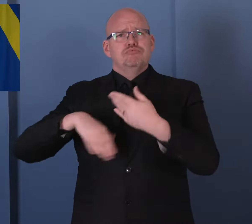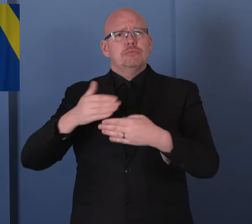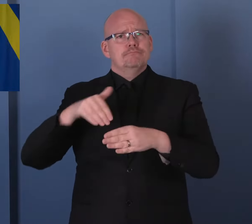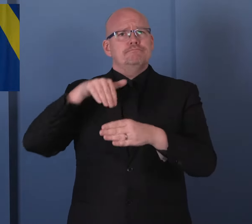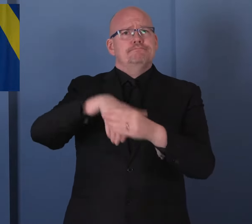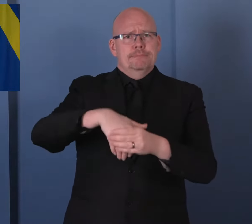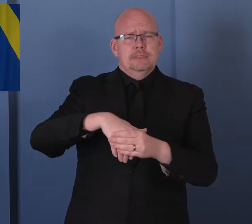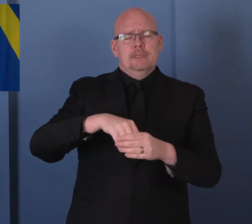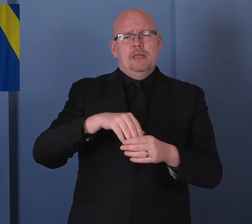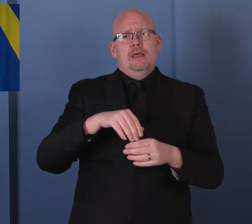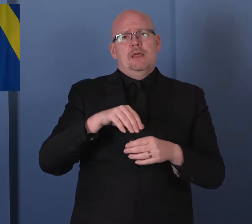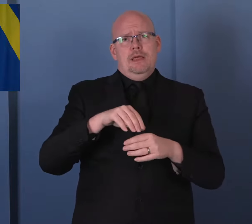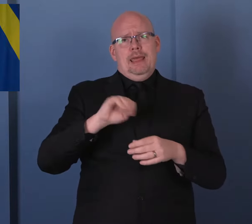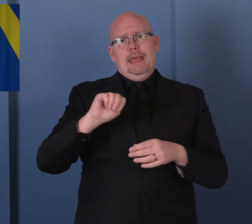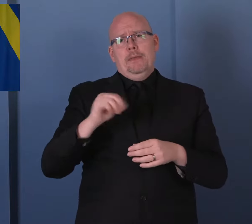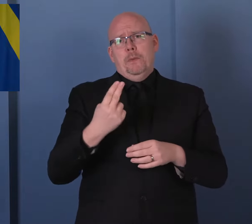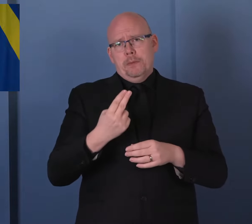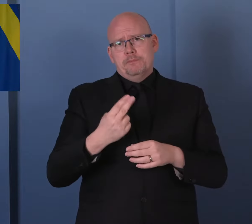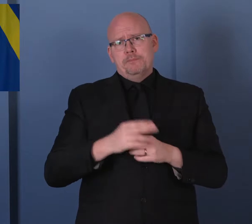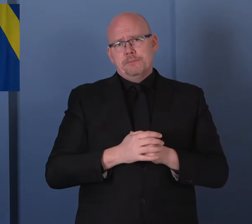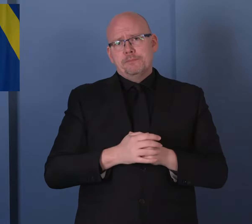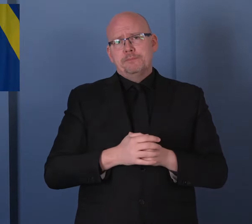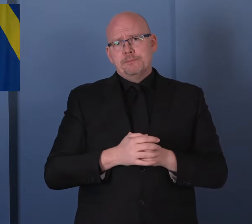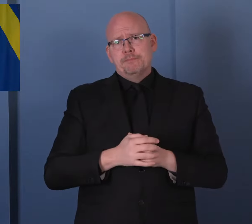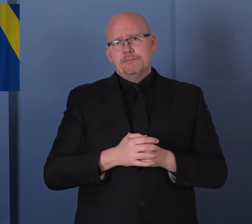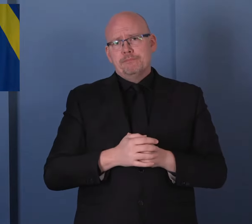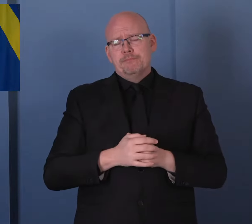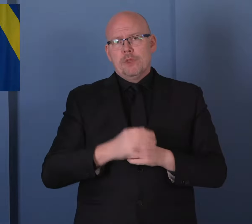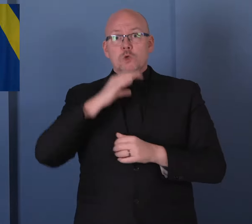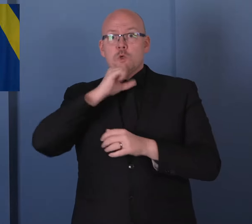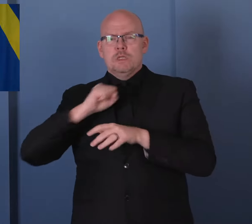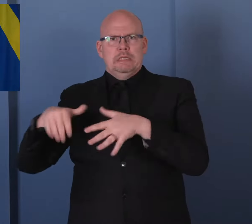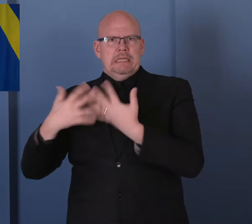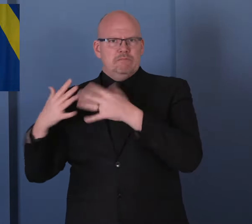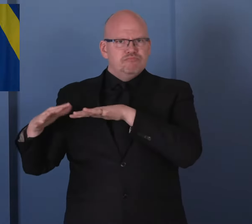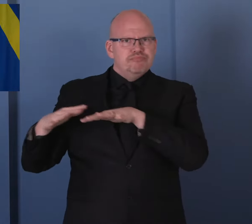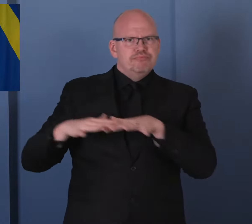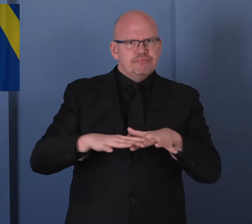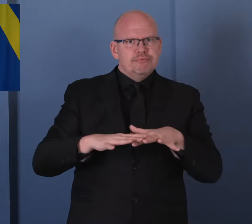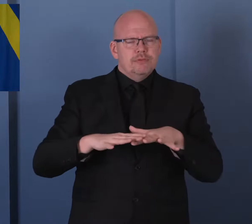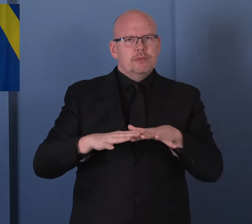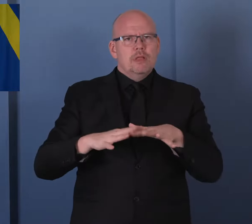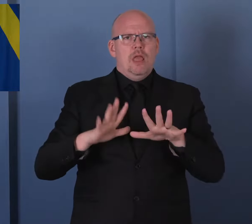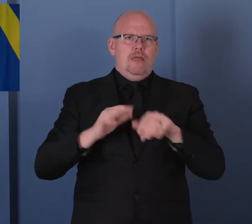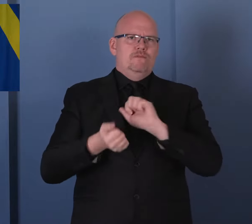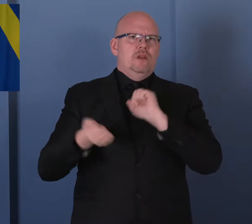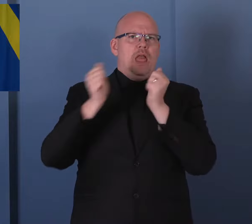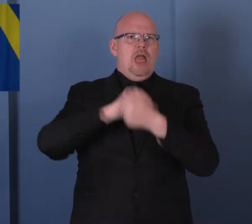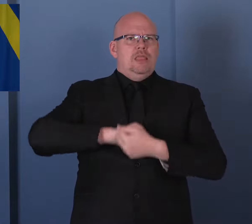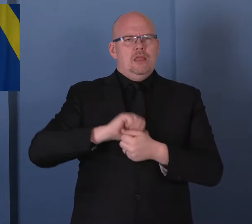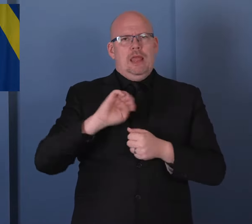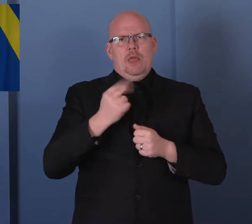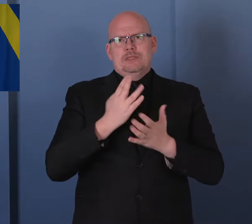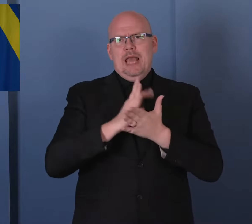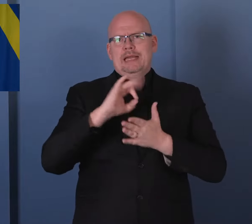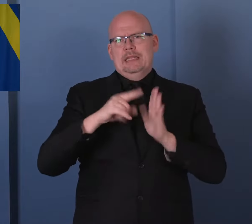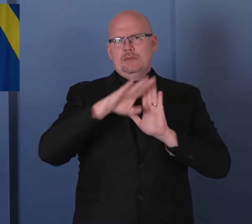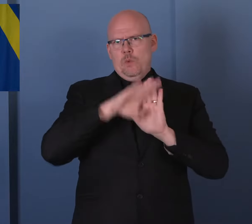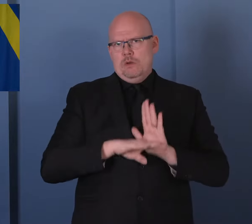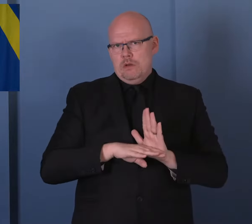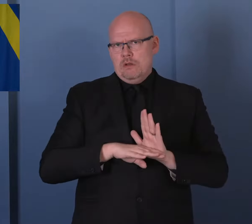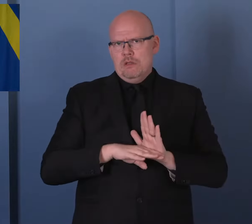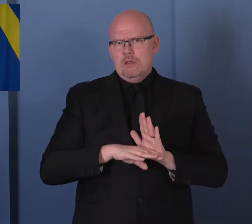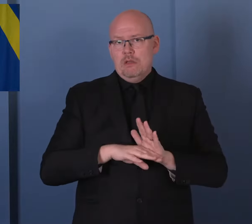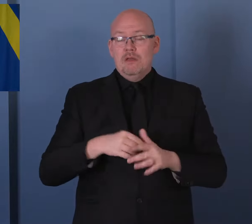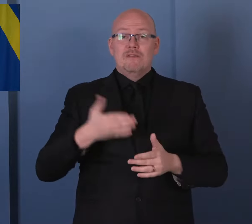European Union also. Russia's war has permanently changed the European security order. Last spring, we started